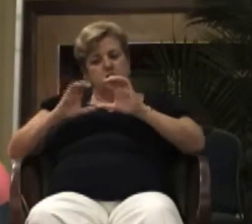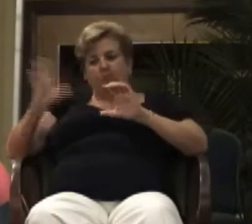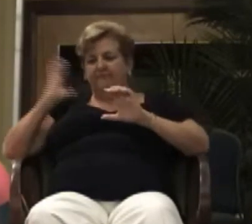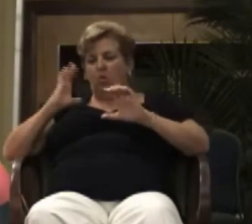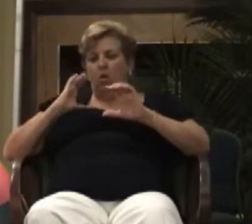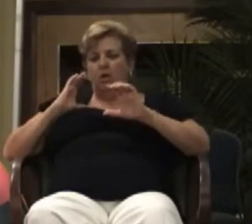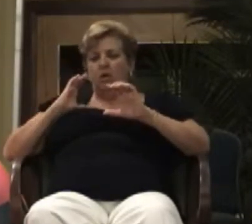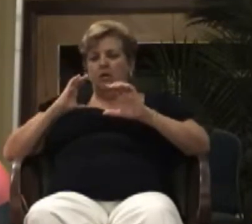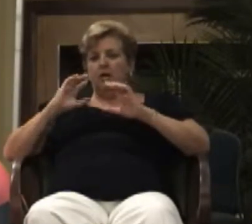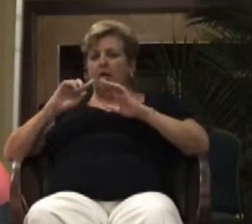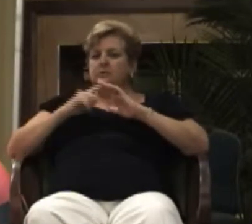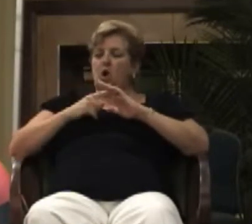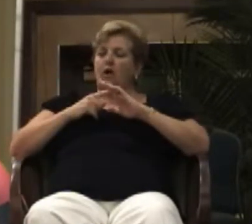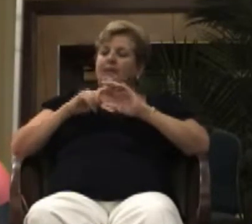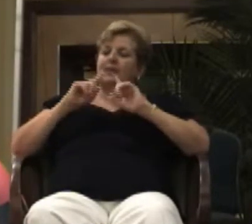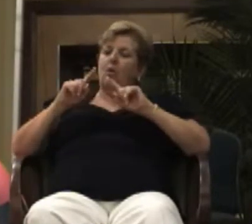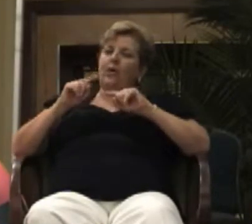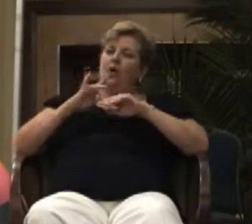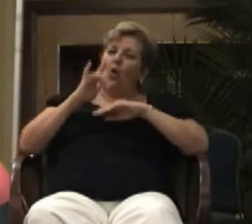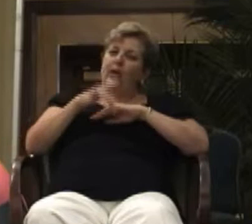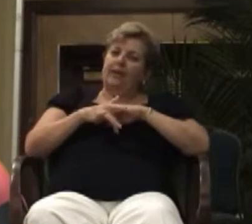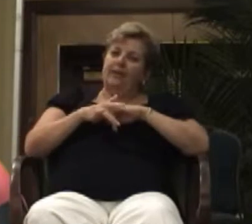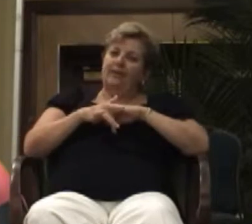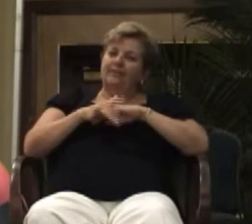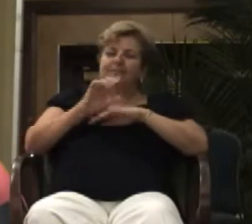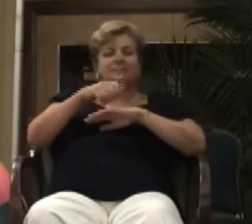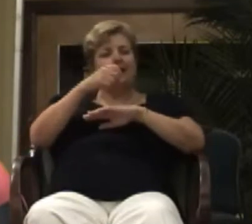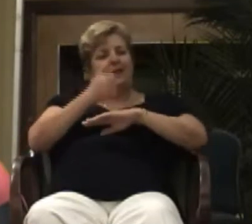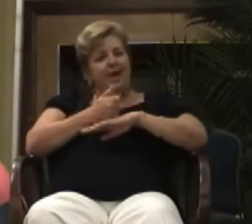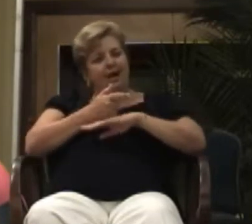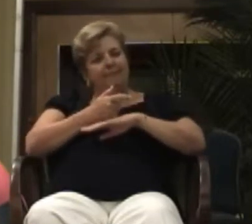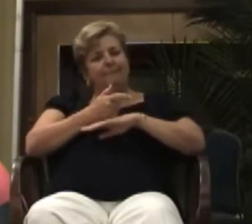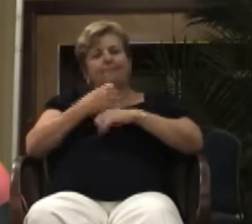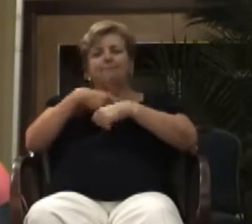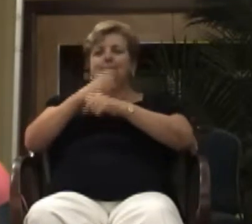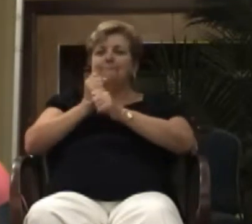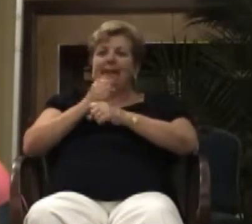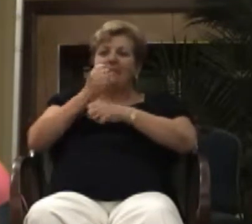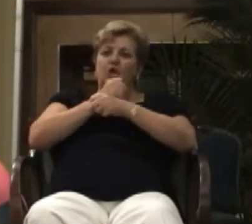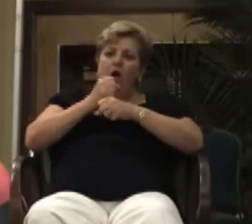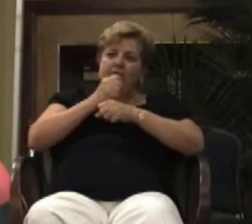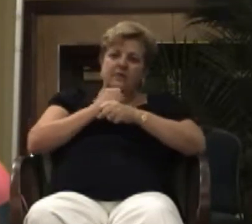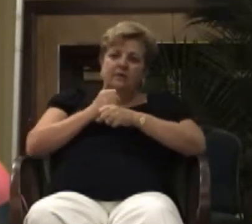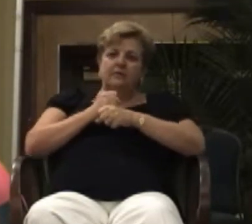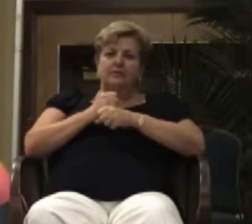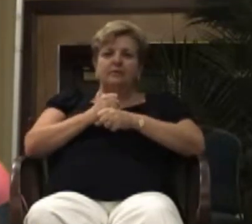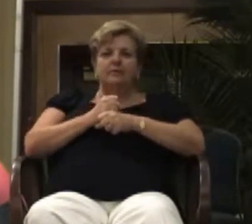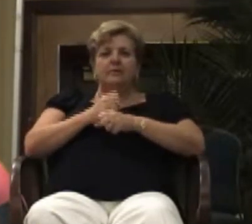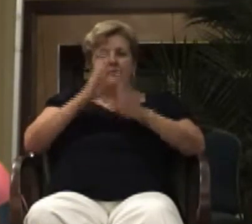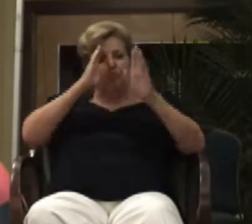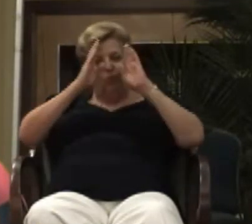coming early, put up chairs, make coffee, stick out my hand, and say, "What can I do for